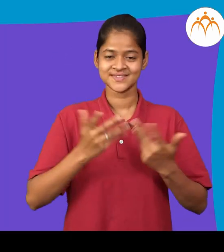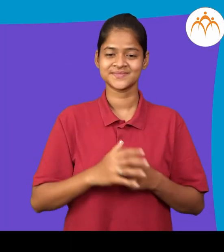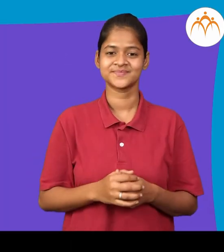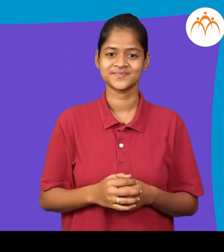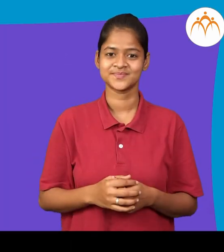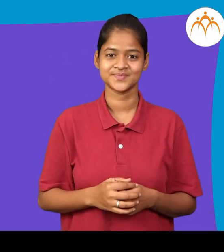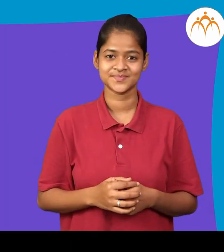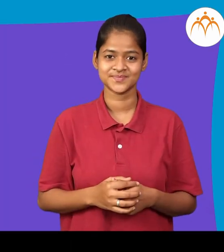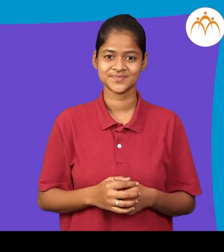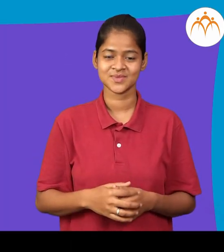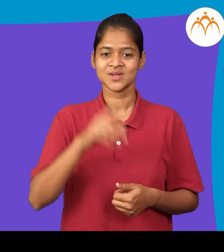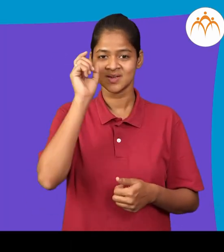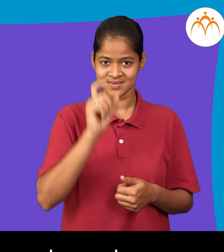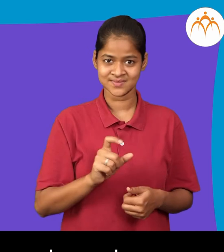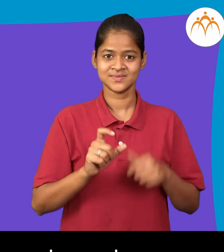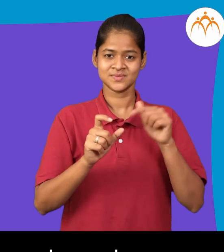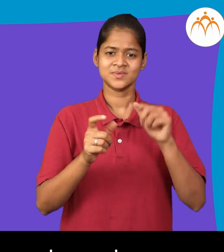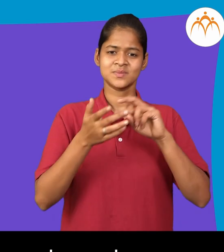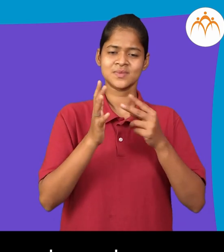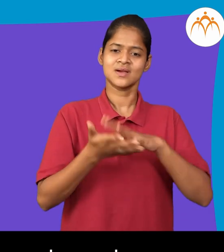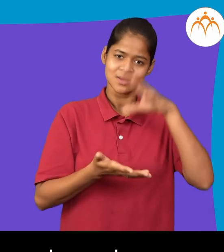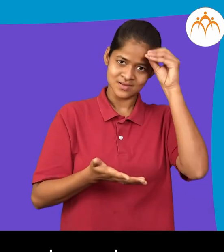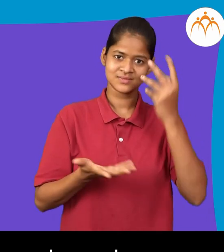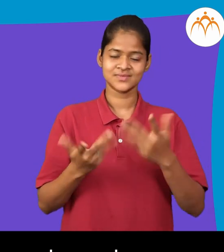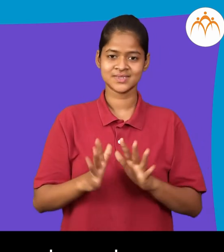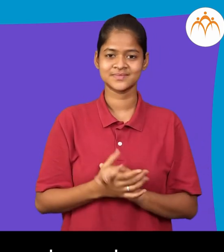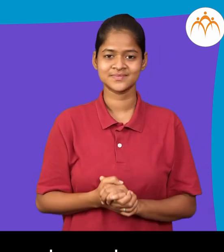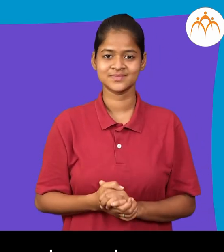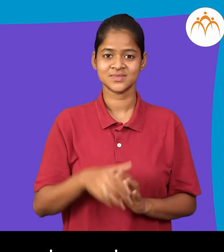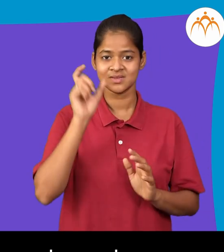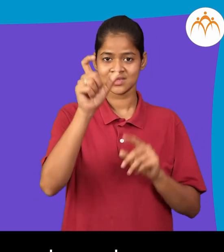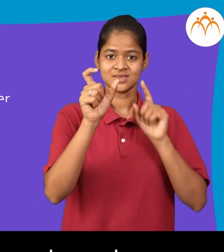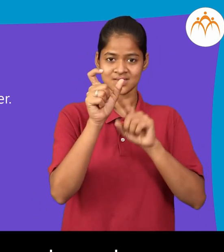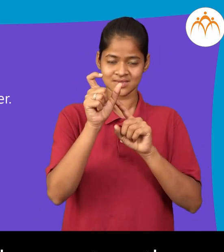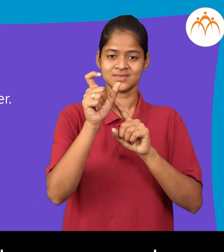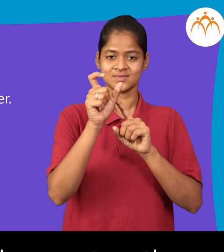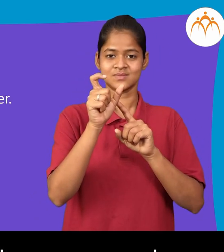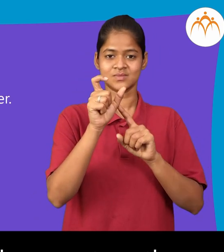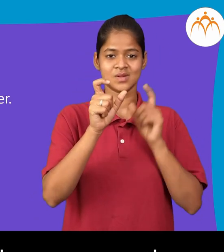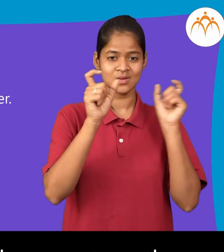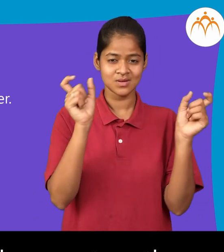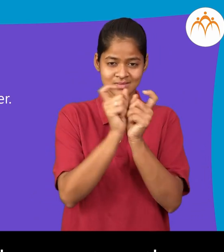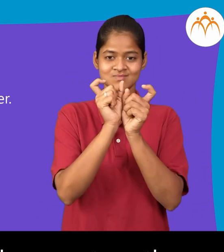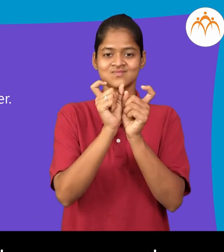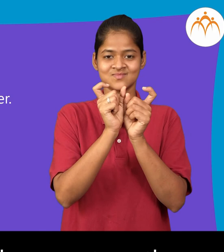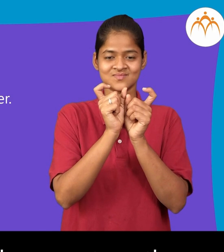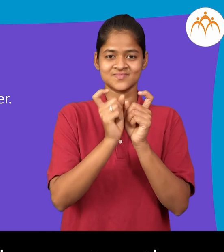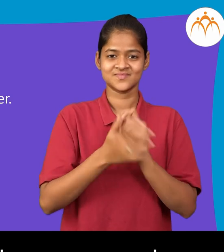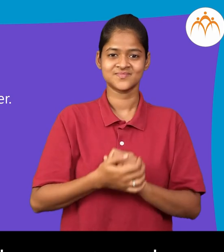What did we learn? We learnt compound words. We learnt words which